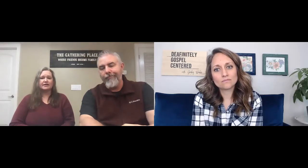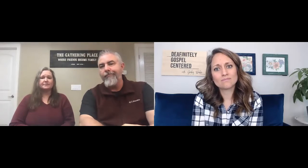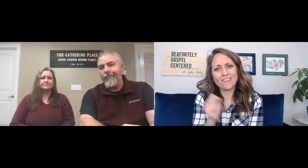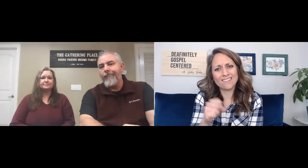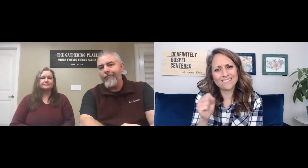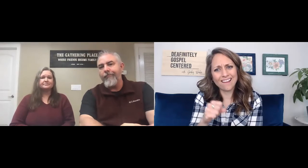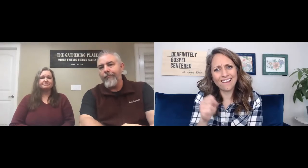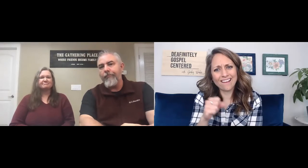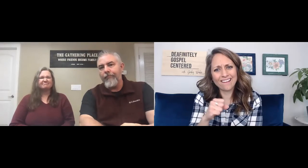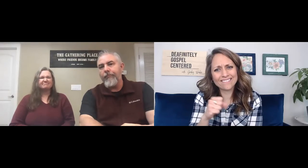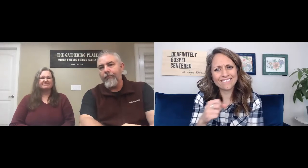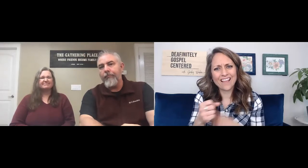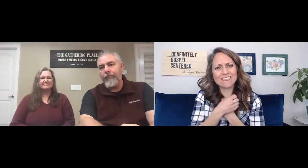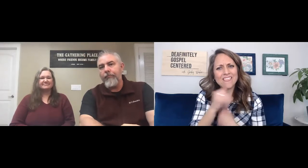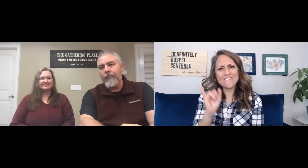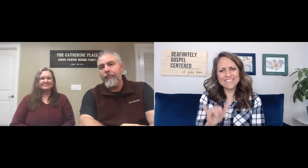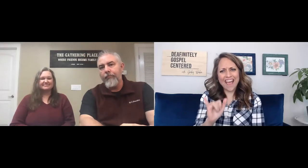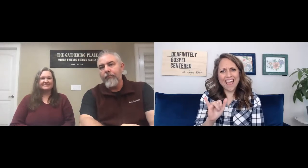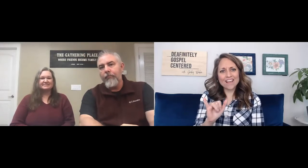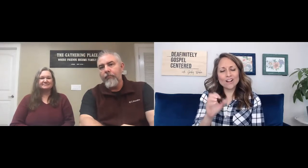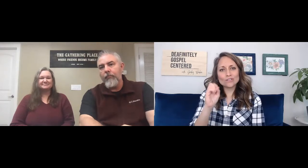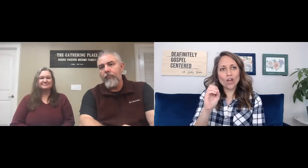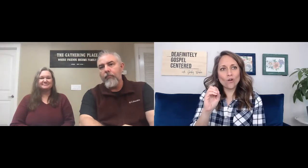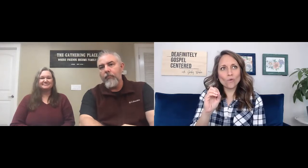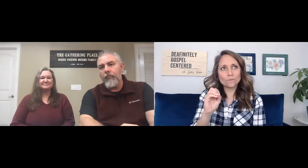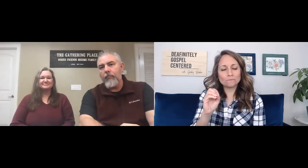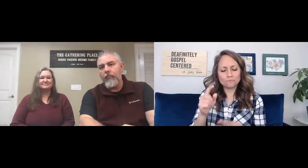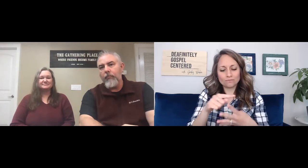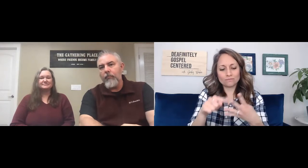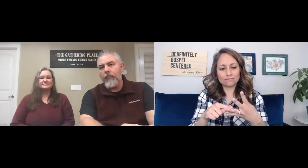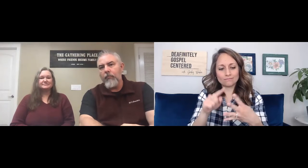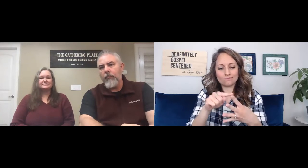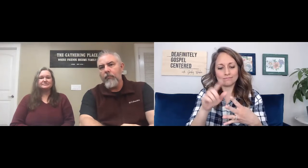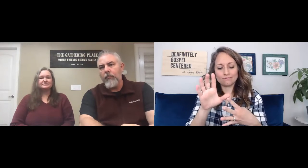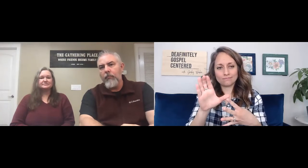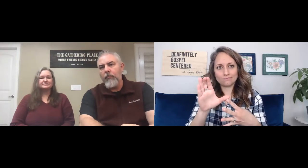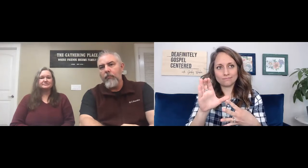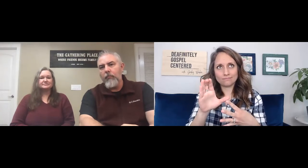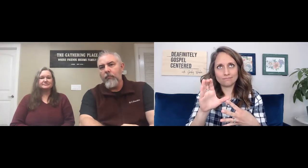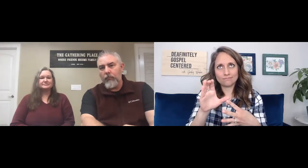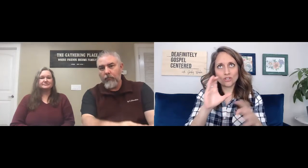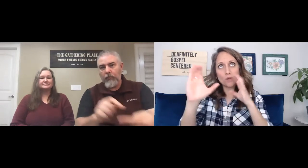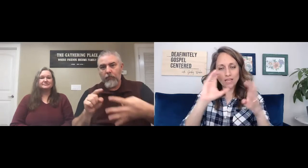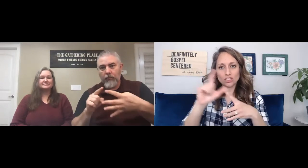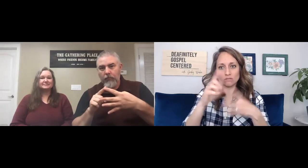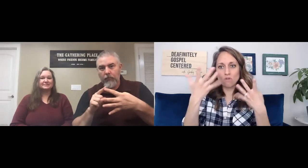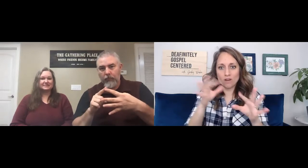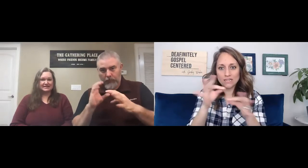Yeah, true. Yeah. I love that. So again, the 4 C's are